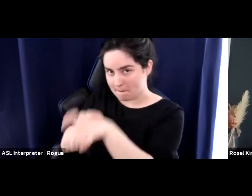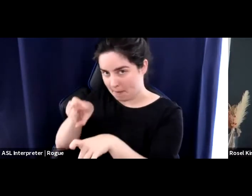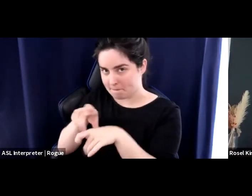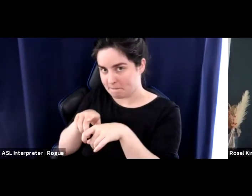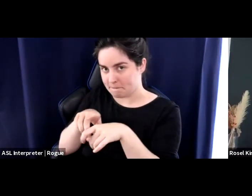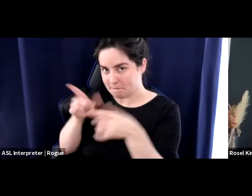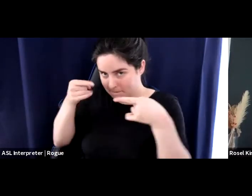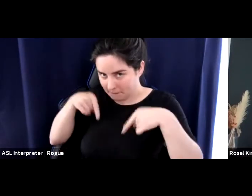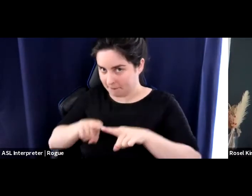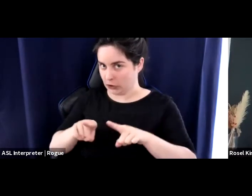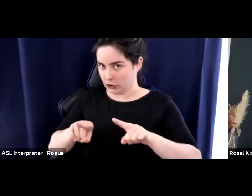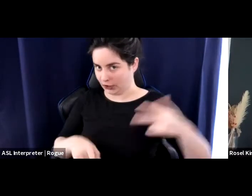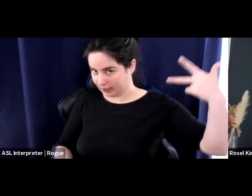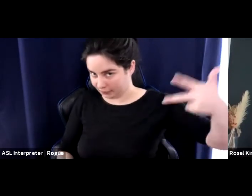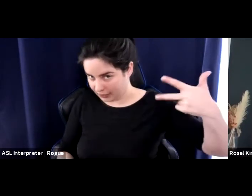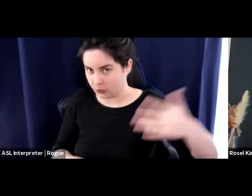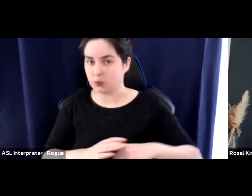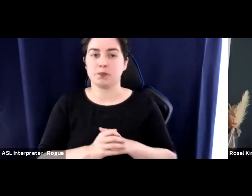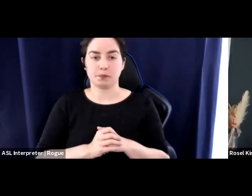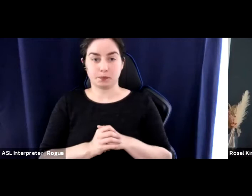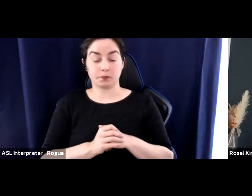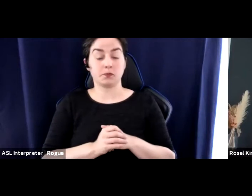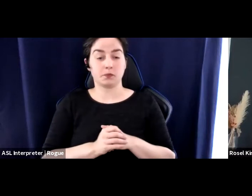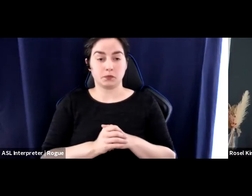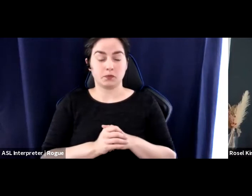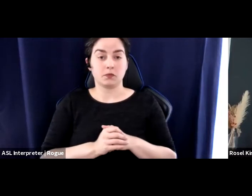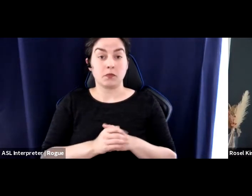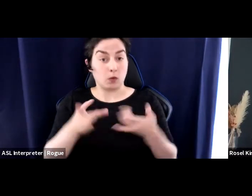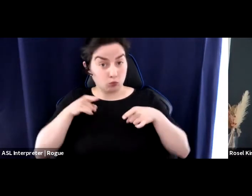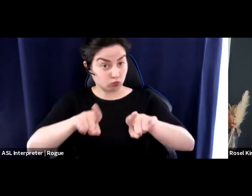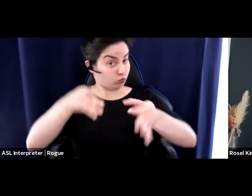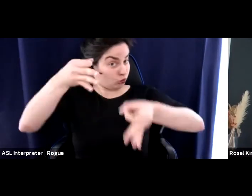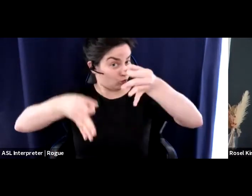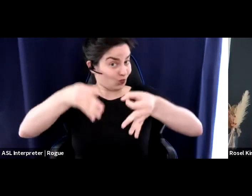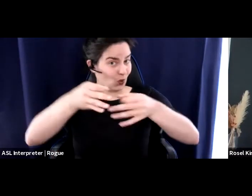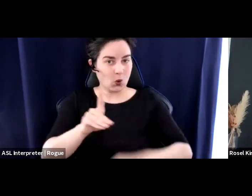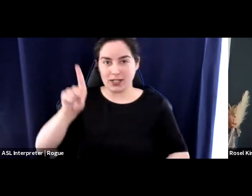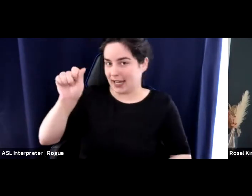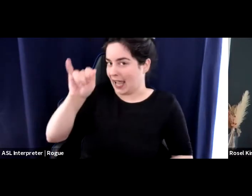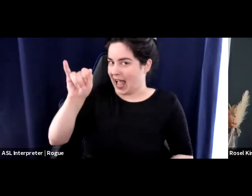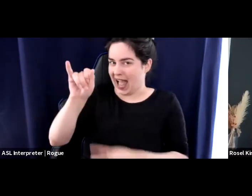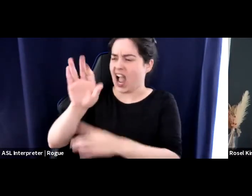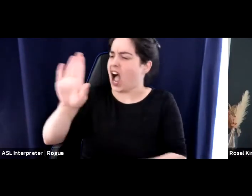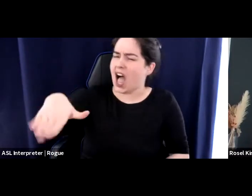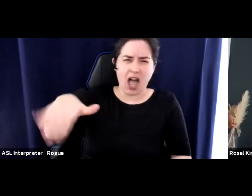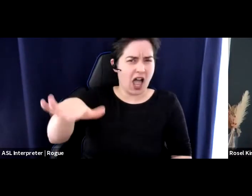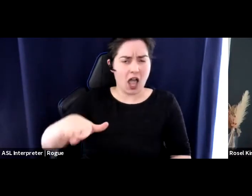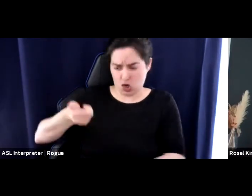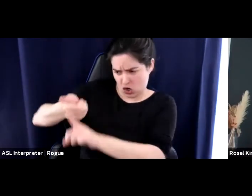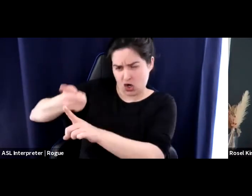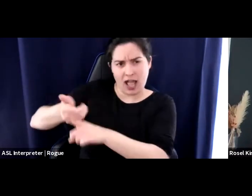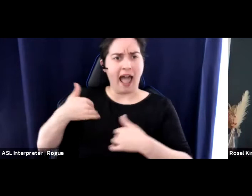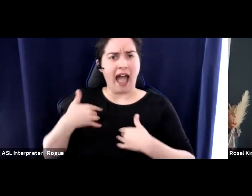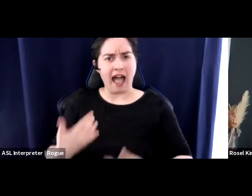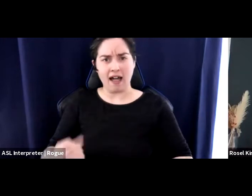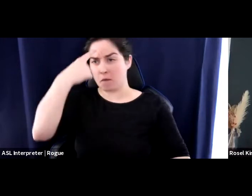statement. And at trial, DAI challenged the complainant's competence to testify. So I want to